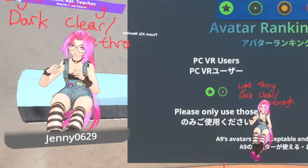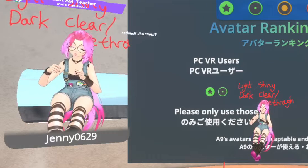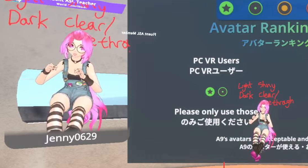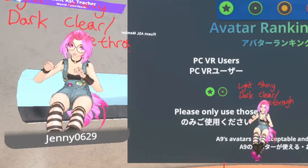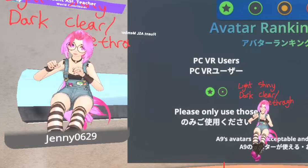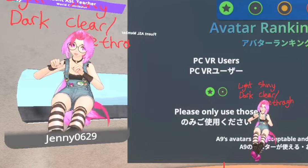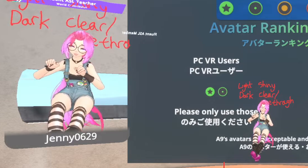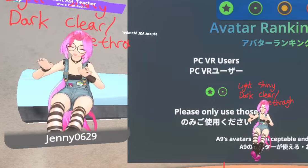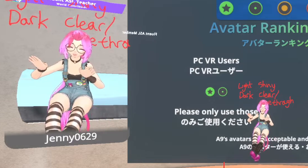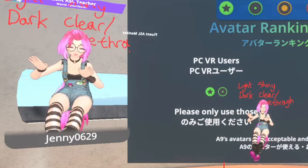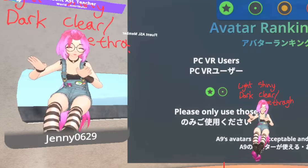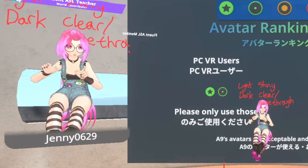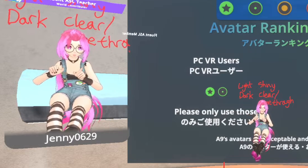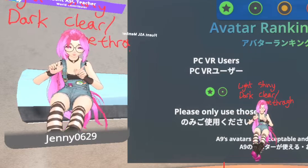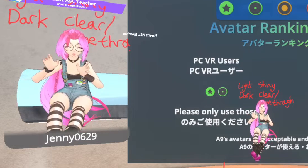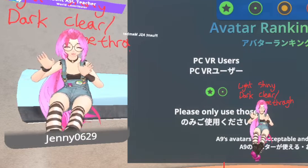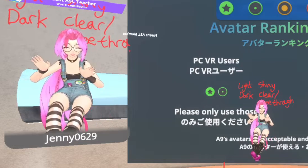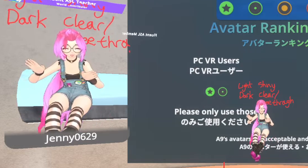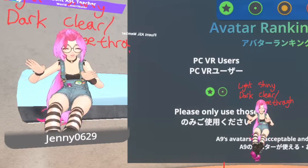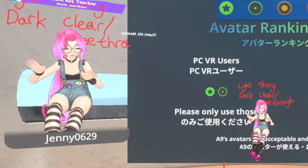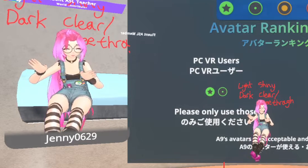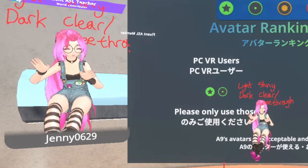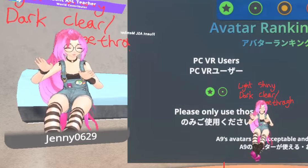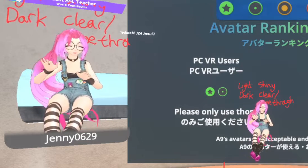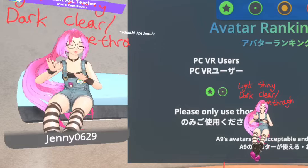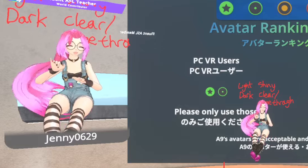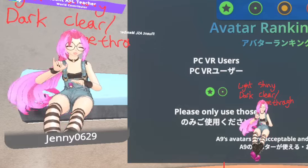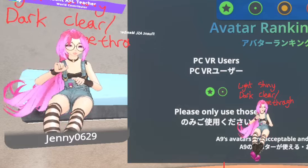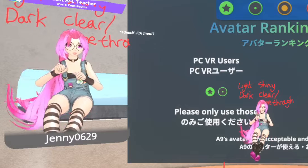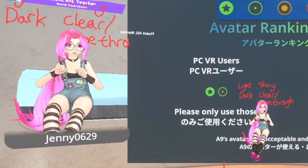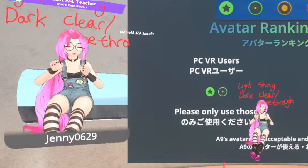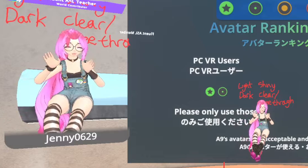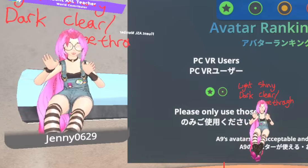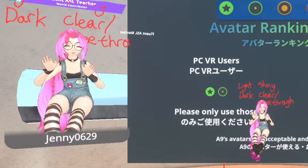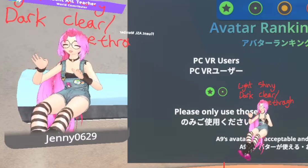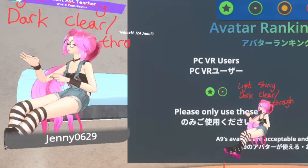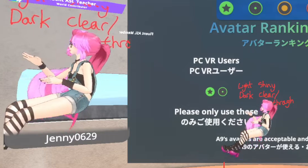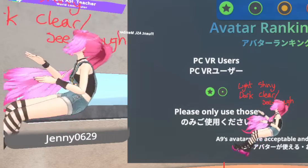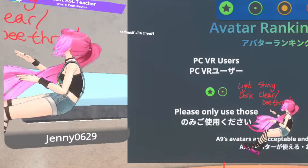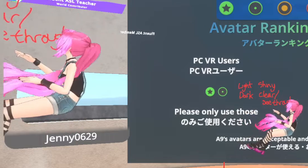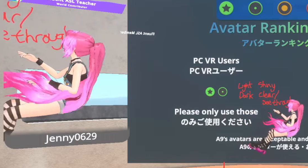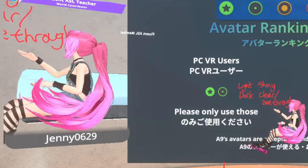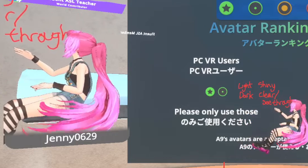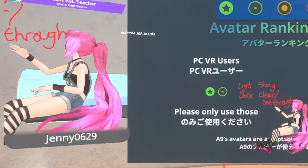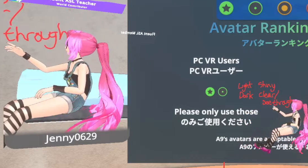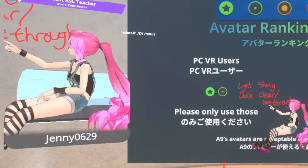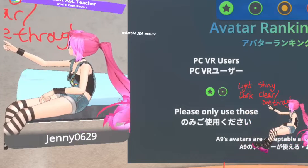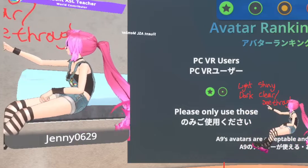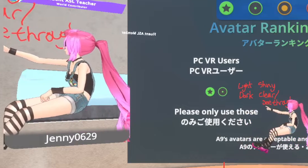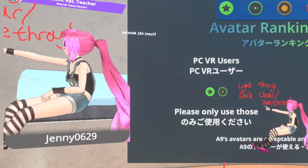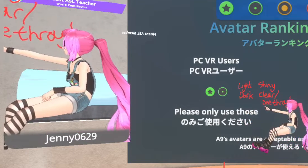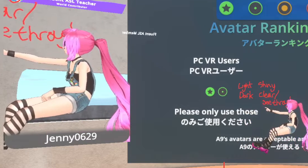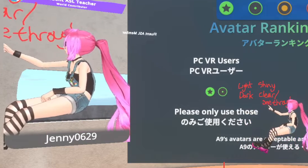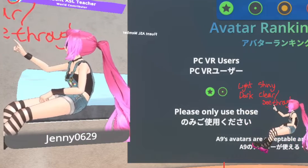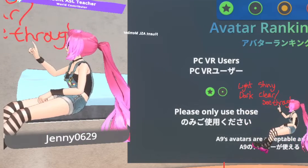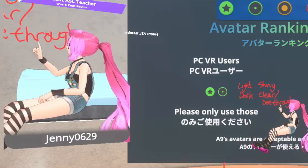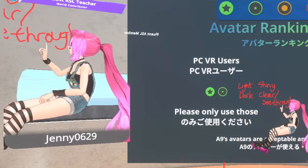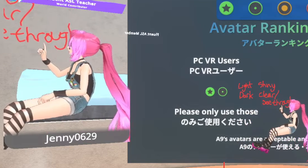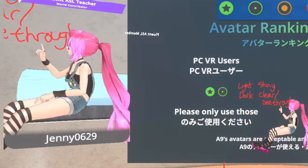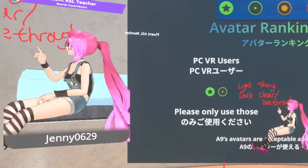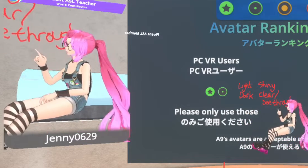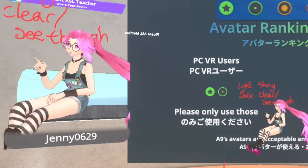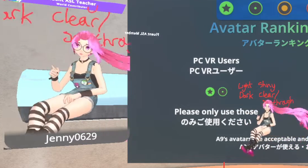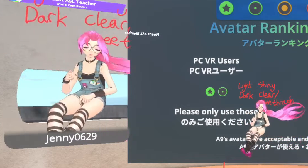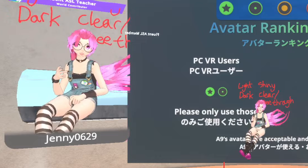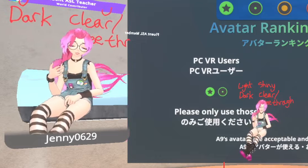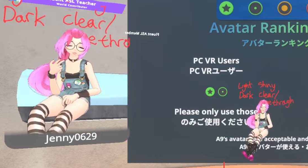she explain clearly? Is that clear? It could also be clear. But then if you want to specifically say see